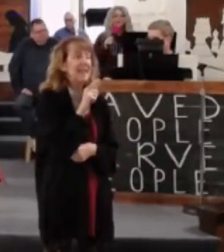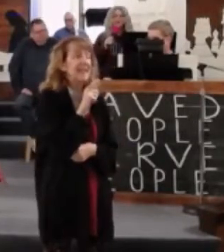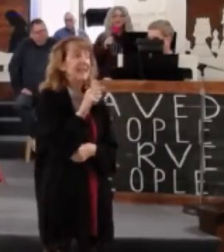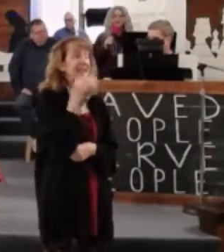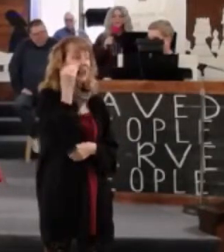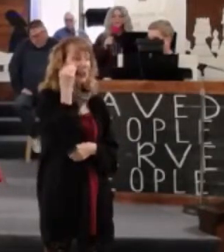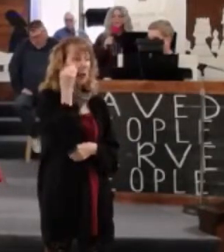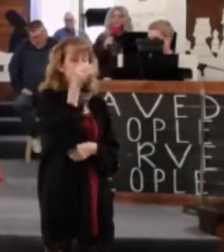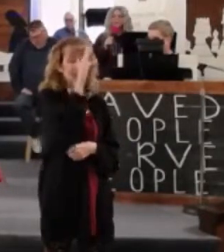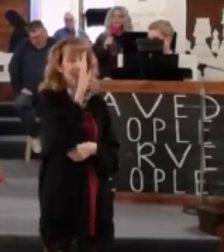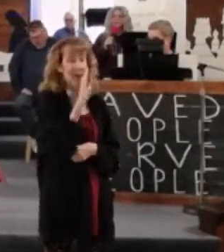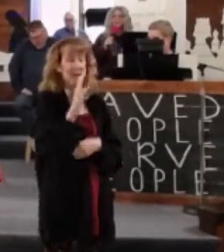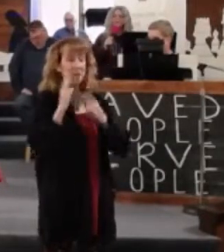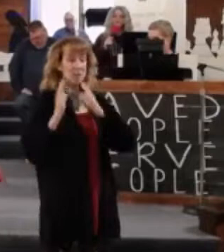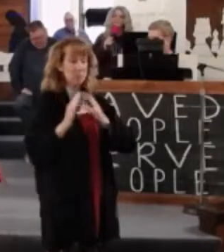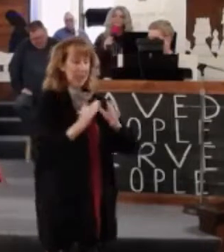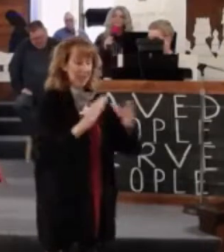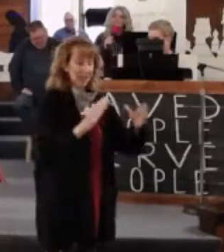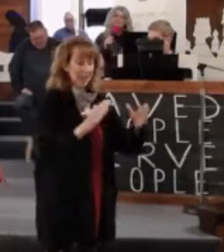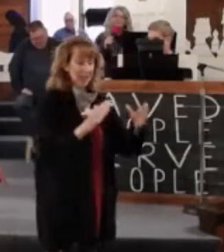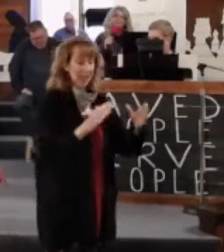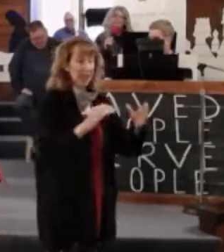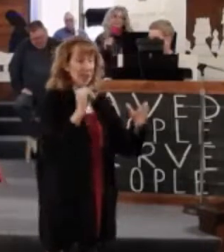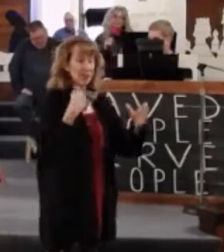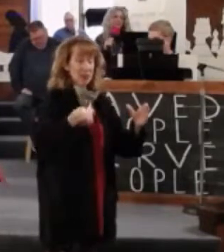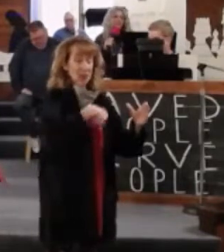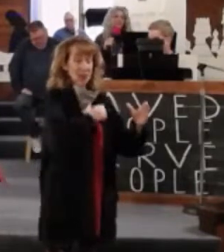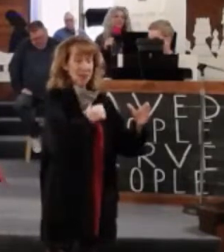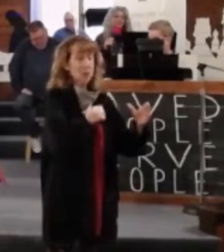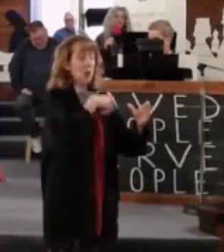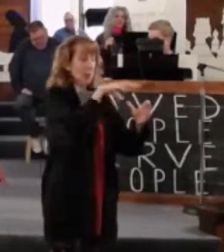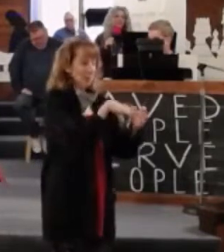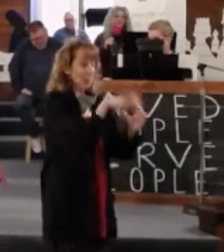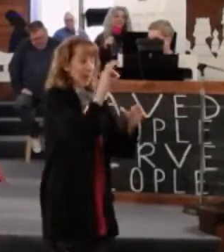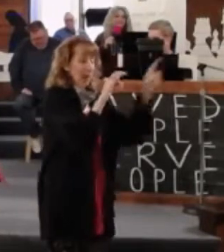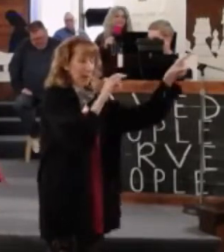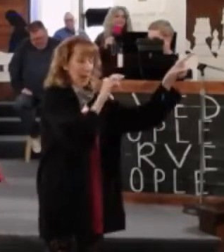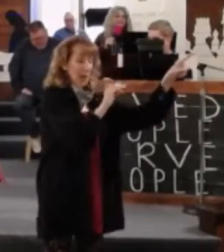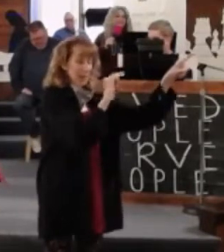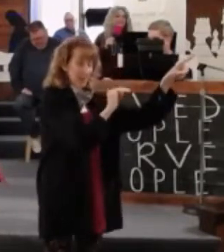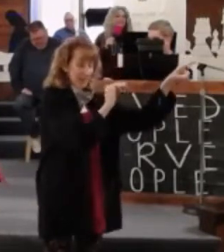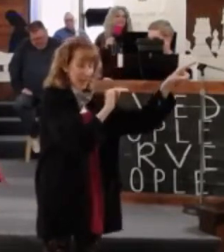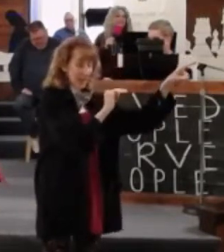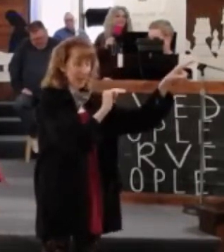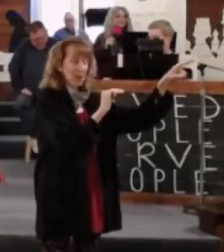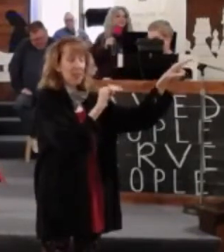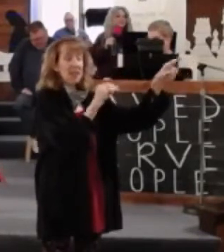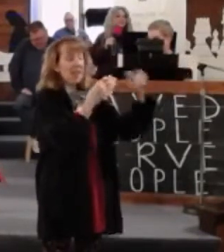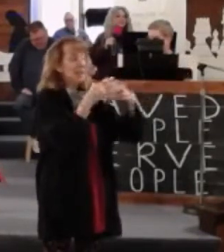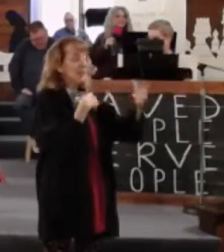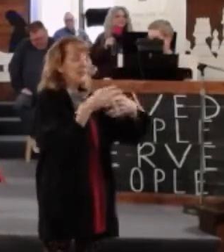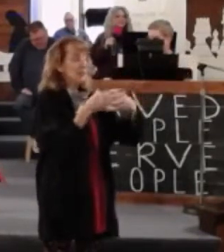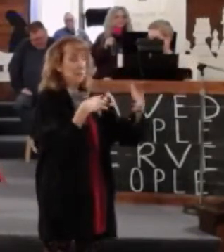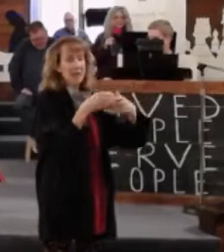know that God orchestrated the pickup or the delivery on Monday because of